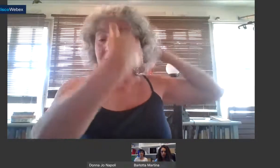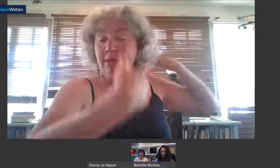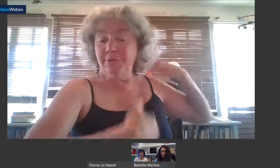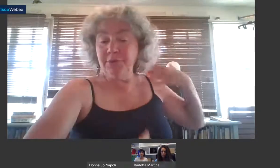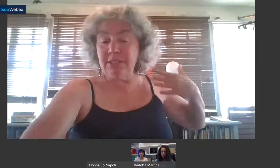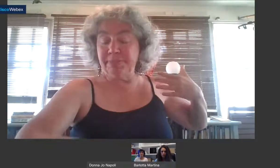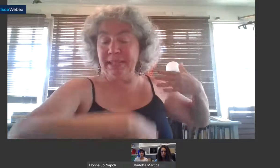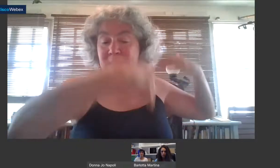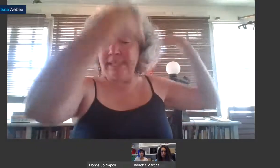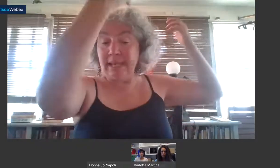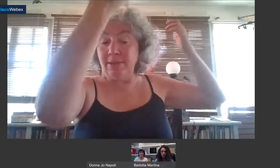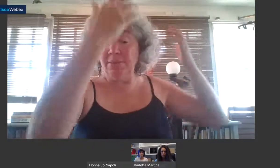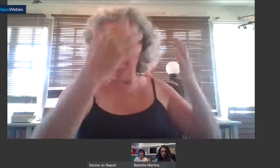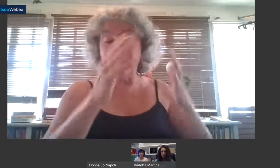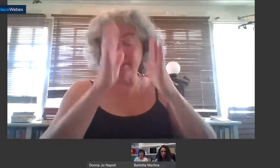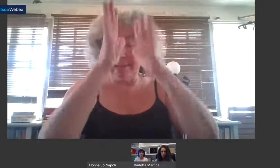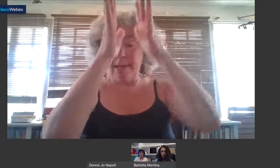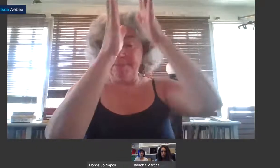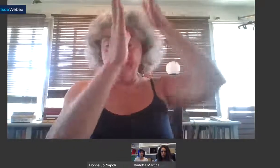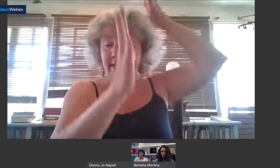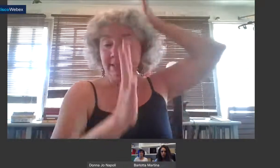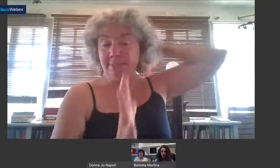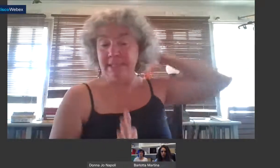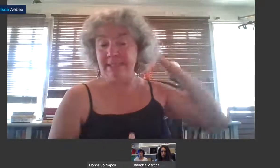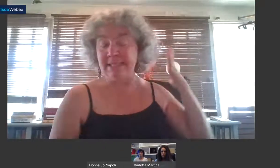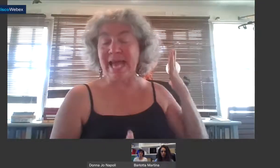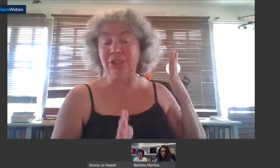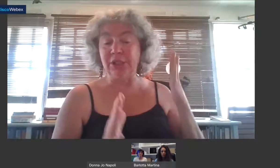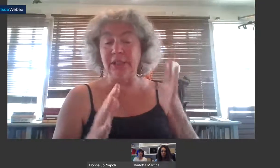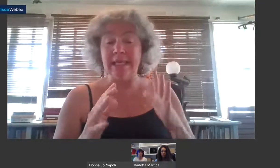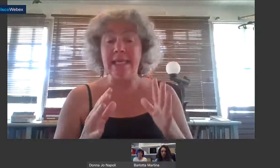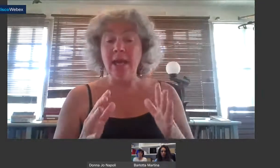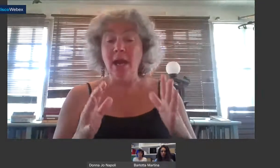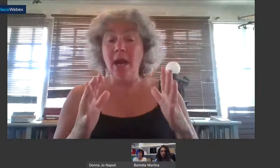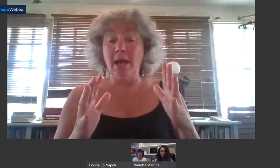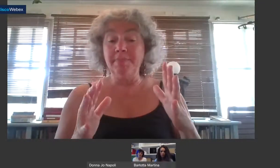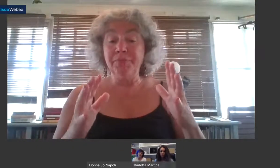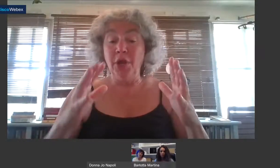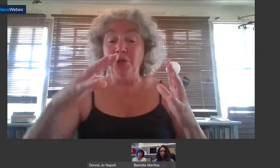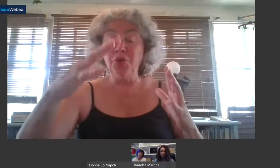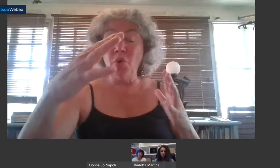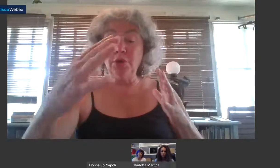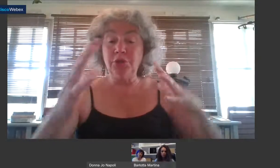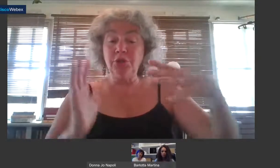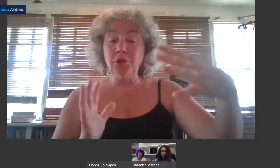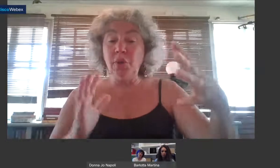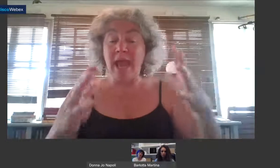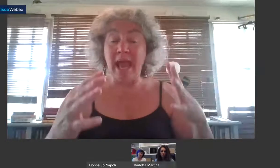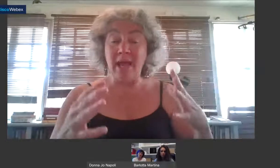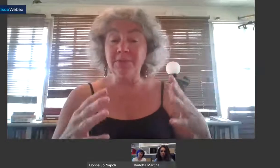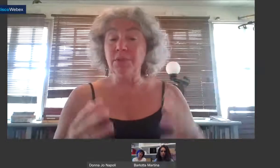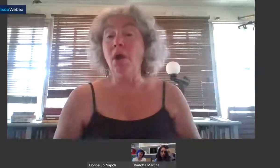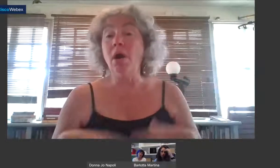if you split it lengthwise, that is mid-sagittally, your 2 halves